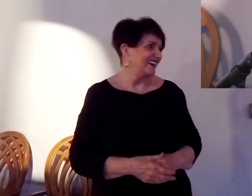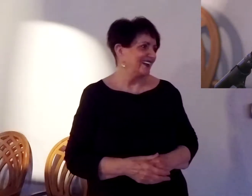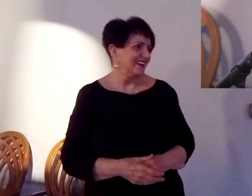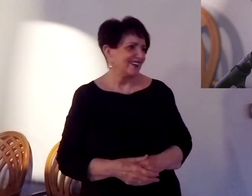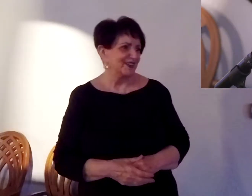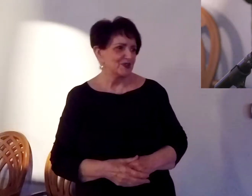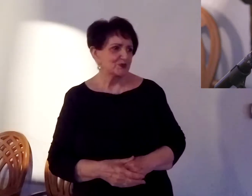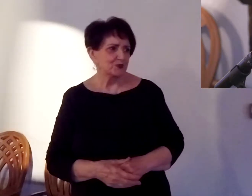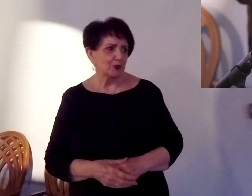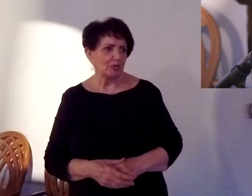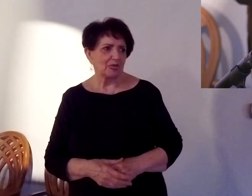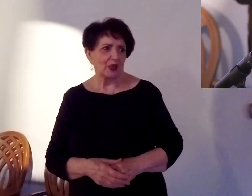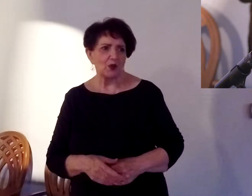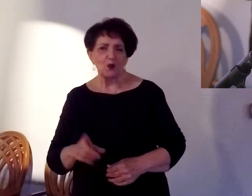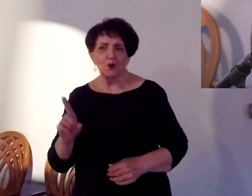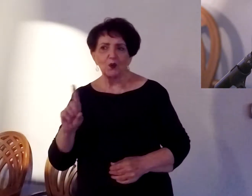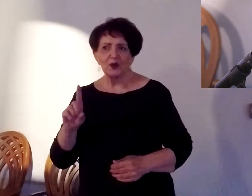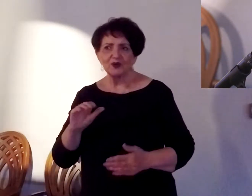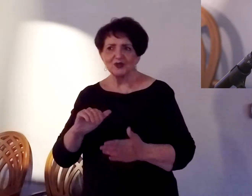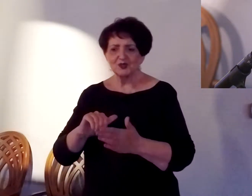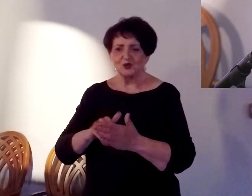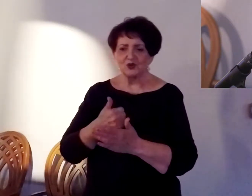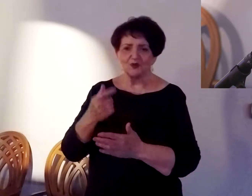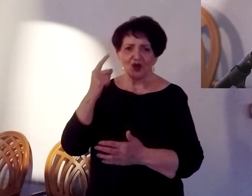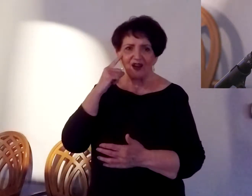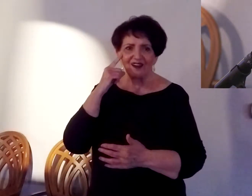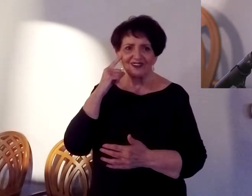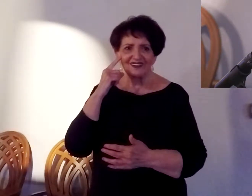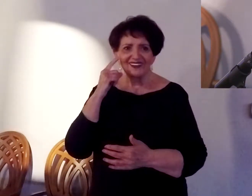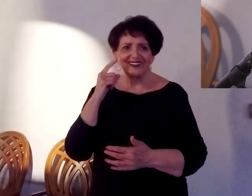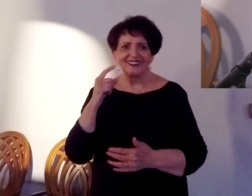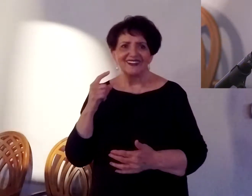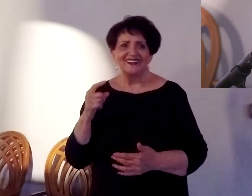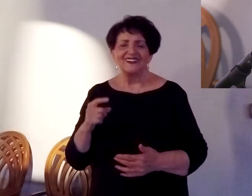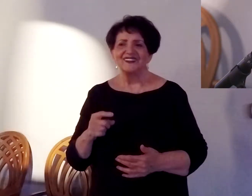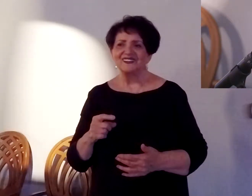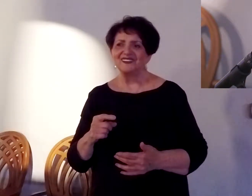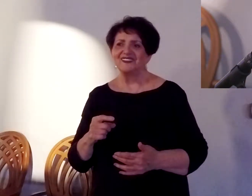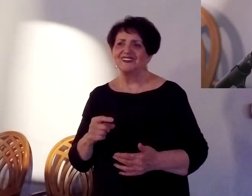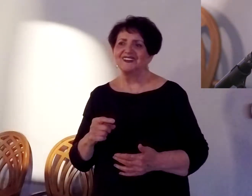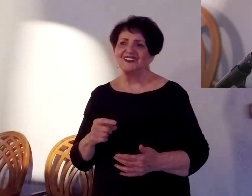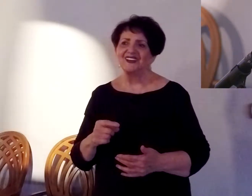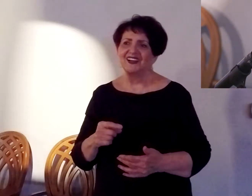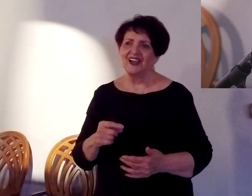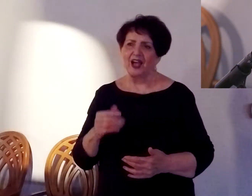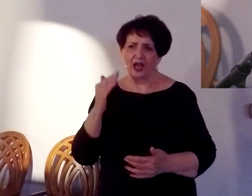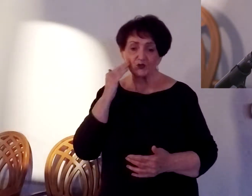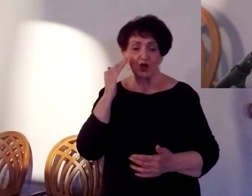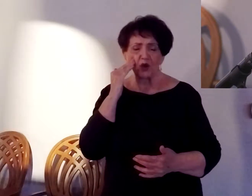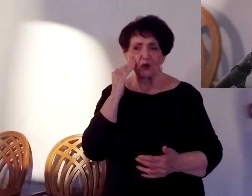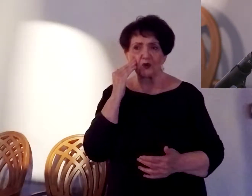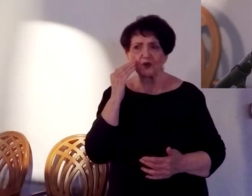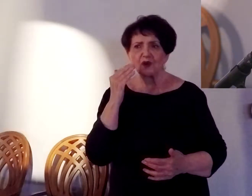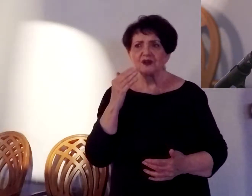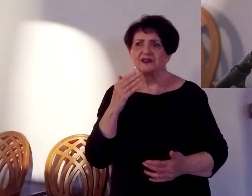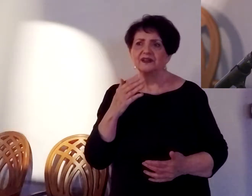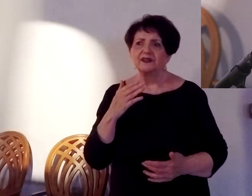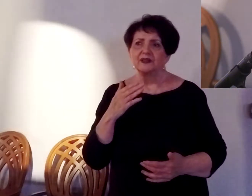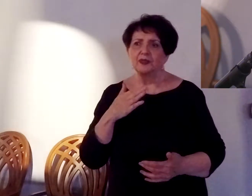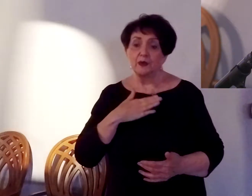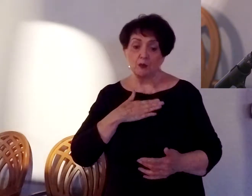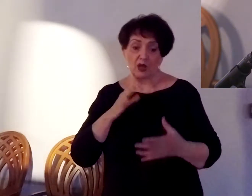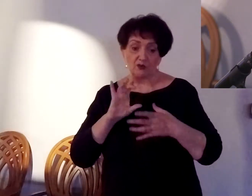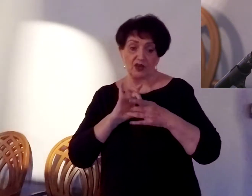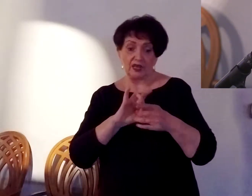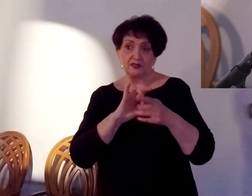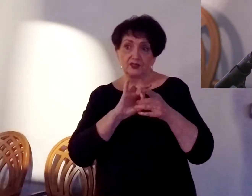where does new thought come with that? It's like, I know that my relationship